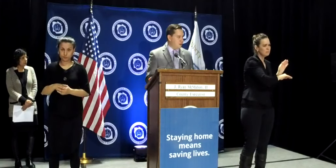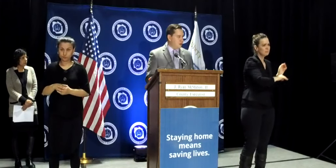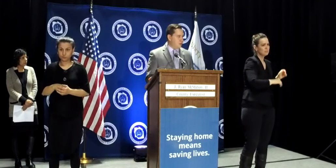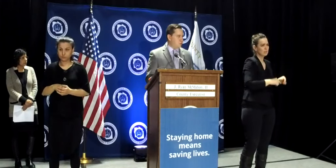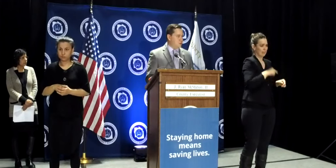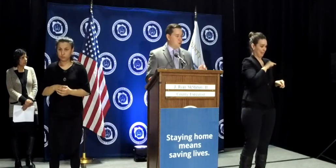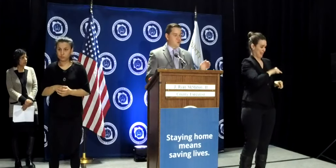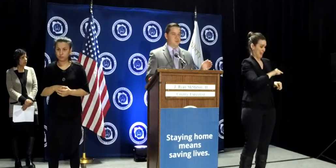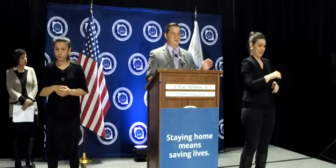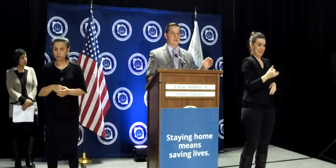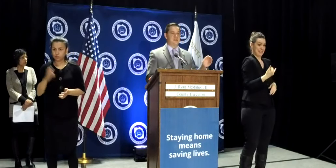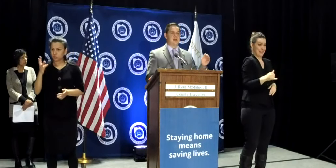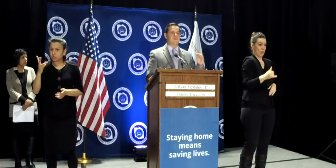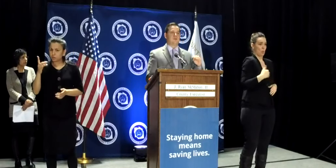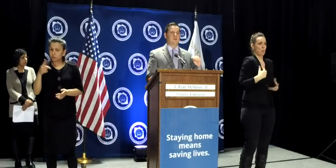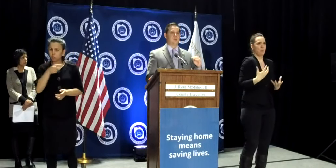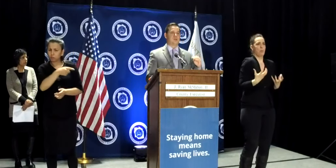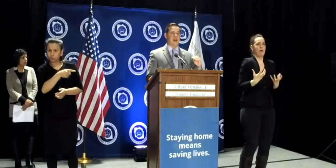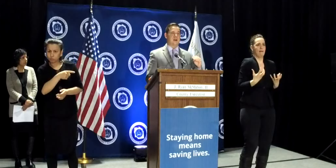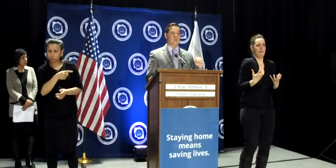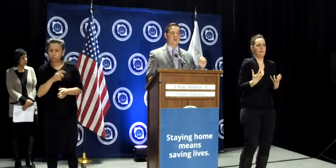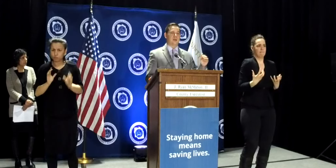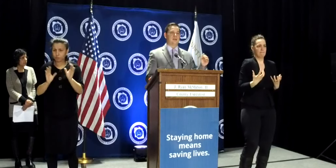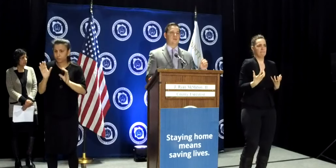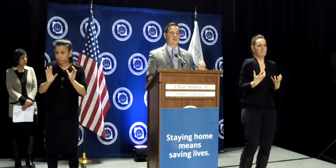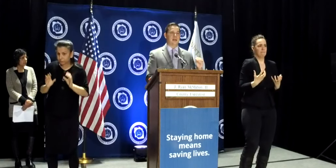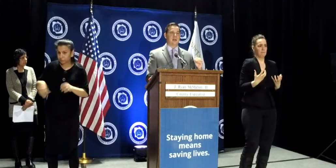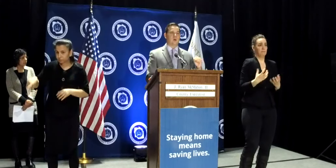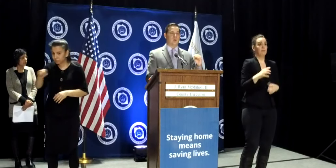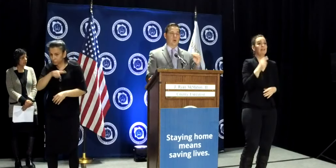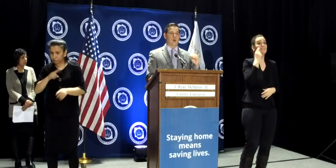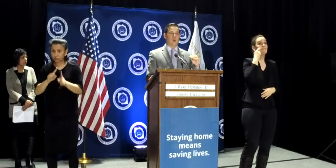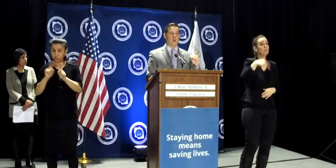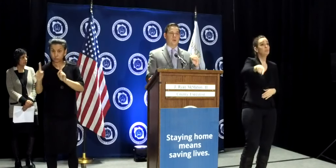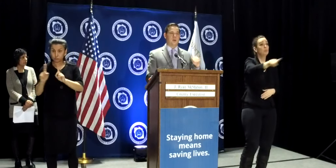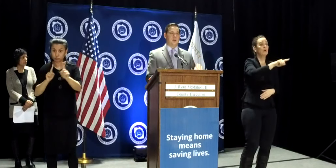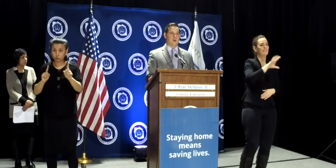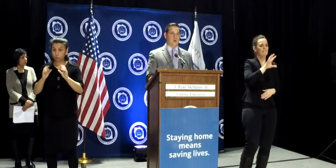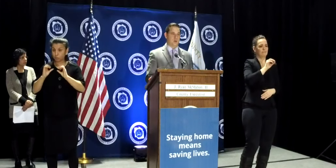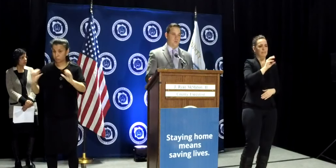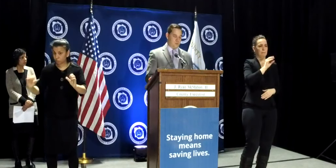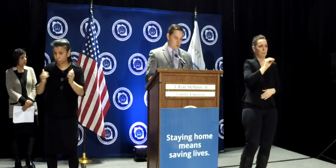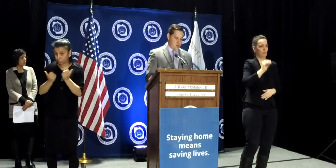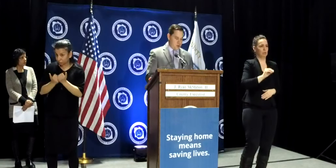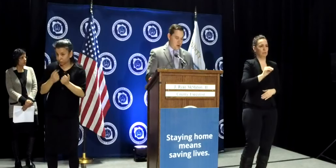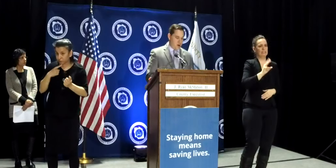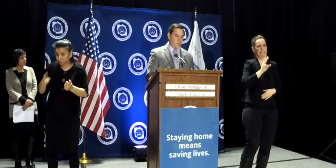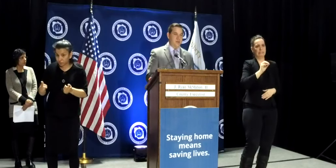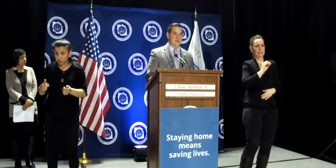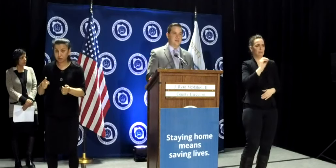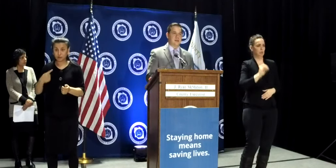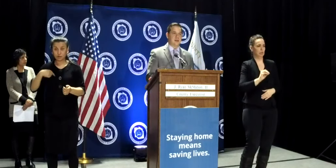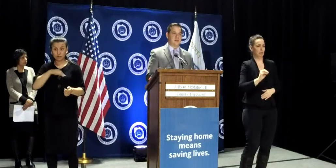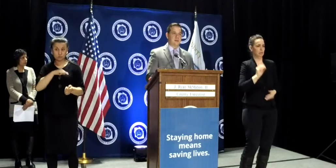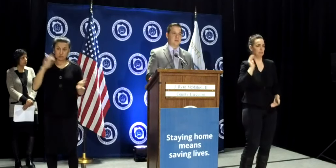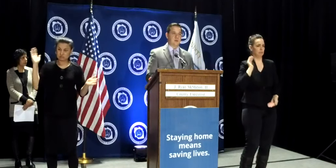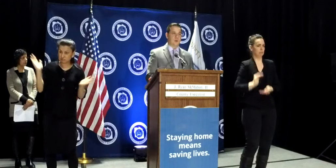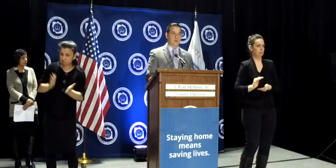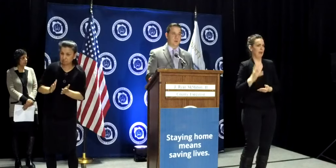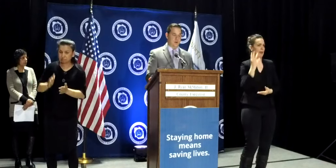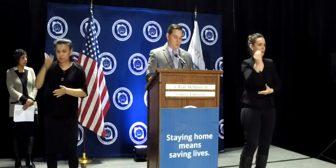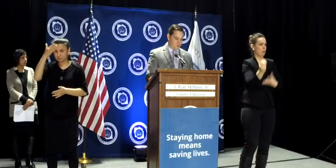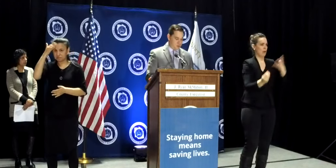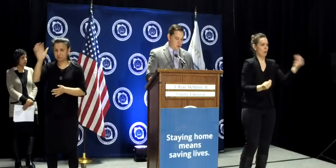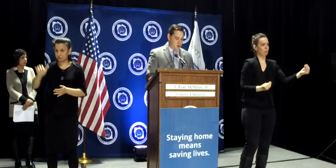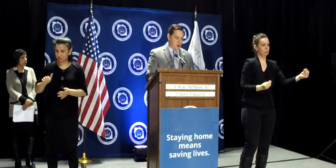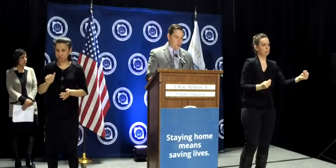that, if we social distance at 50%, we can get to the yellow or gold curve. We need to get to the